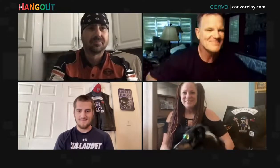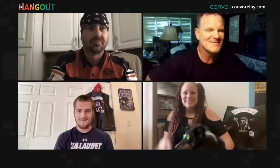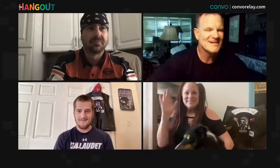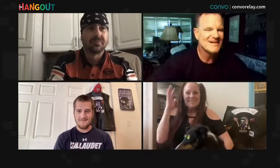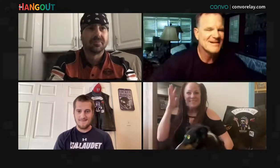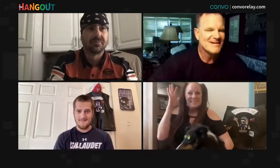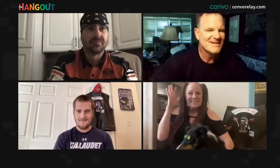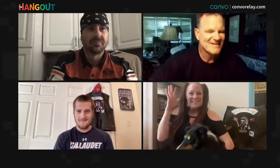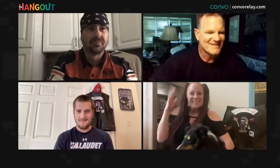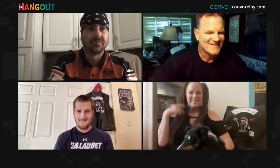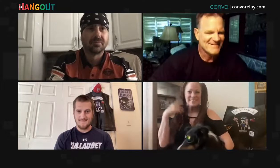Kim.